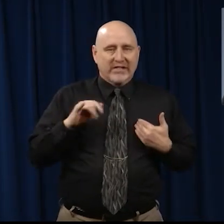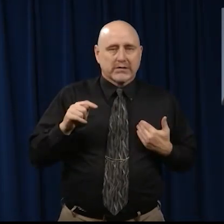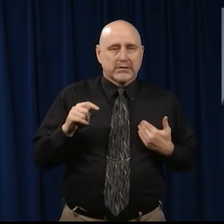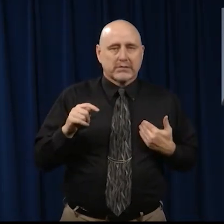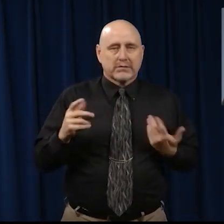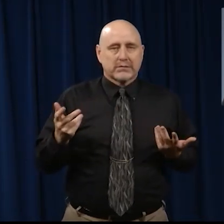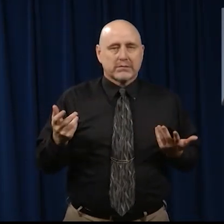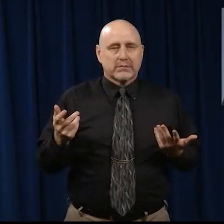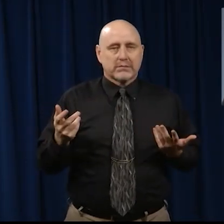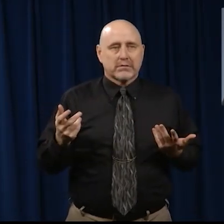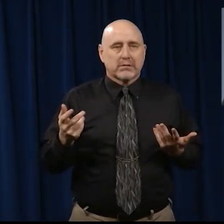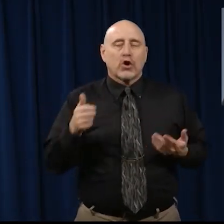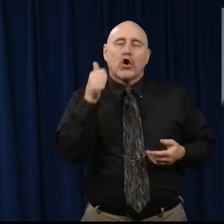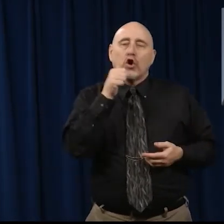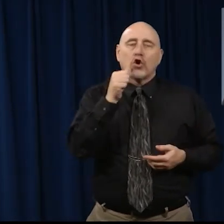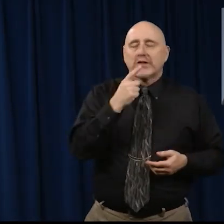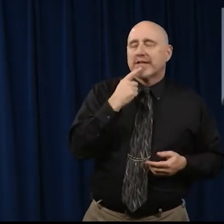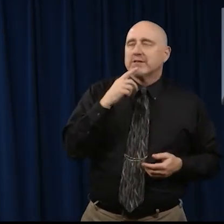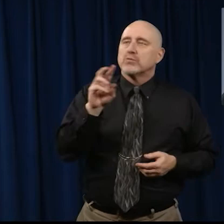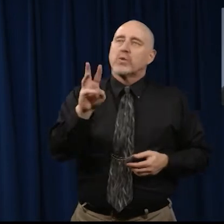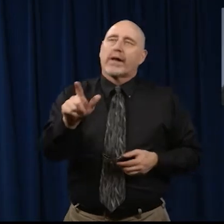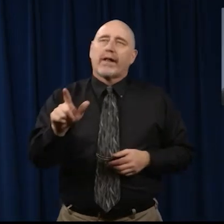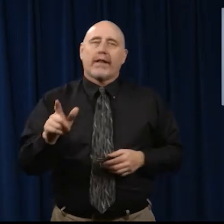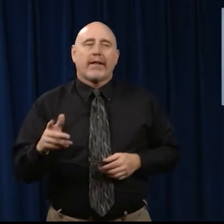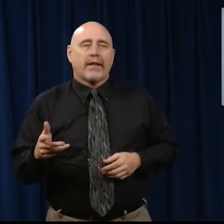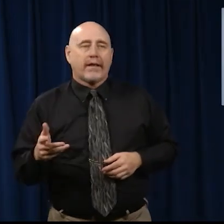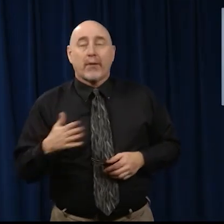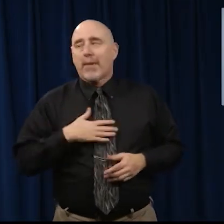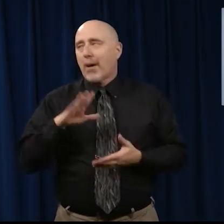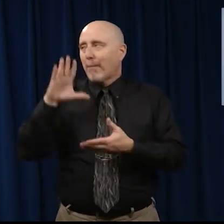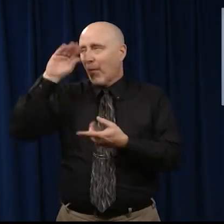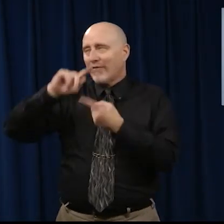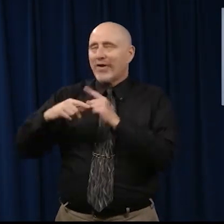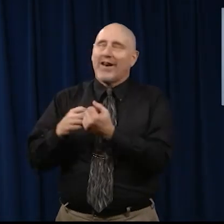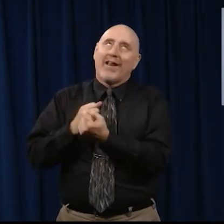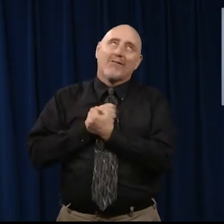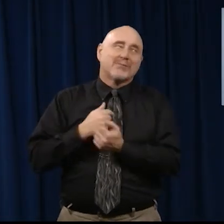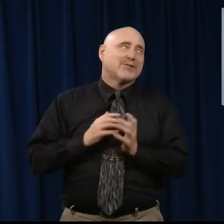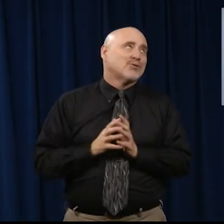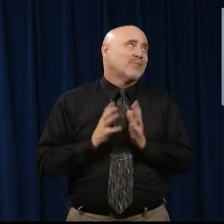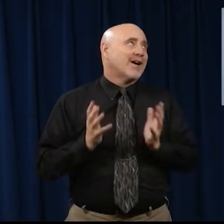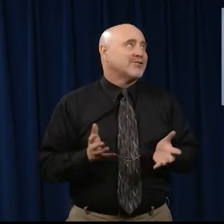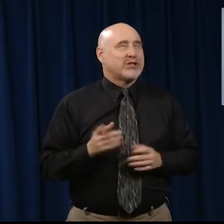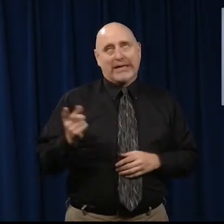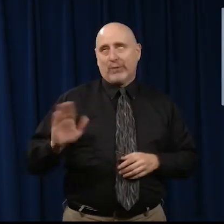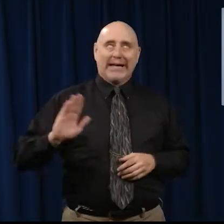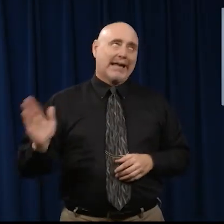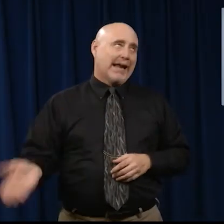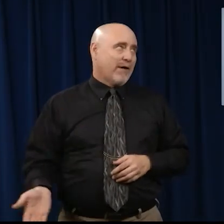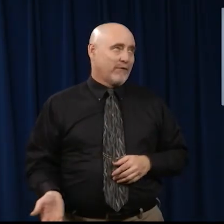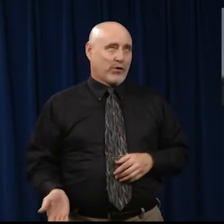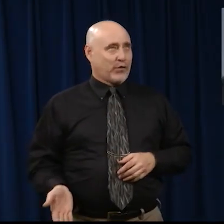it. You know, a girl would say, well, my boyfriend loves me so much, he would